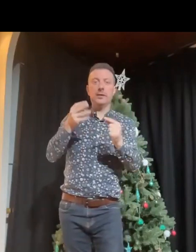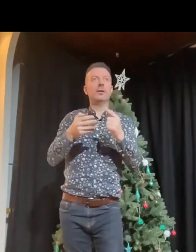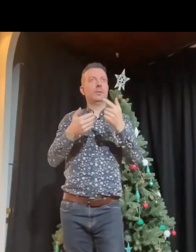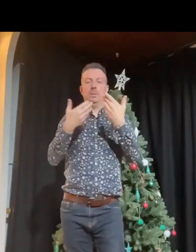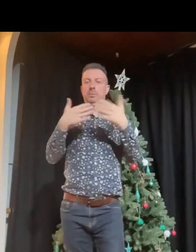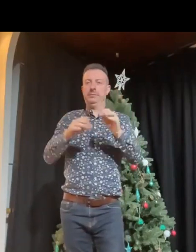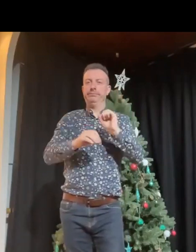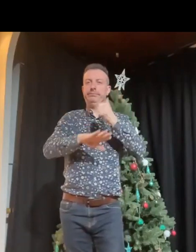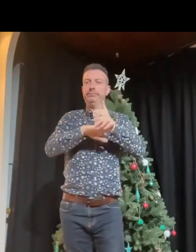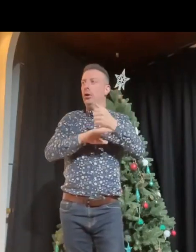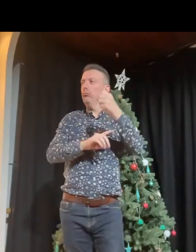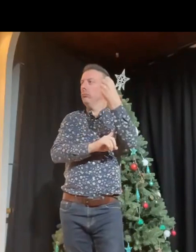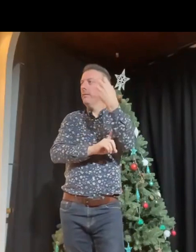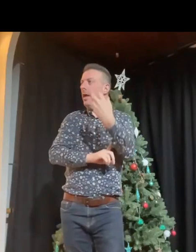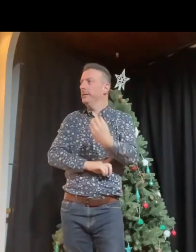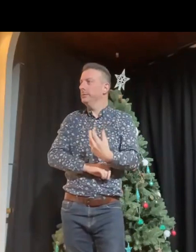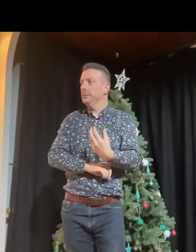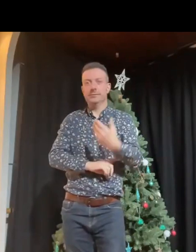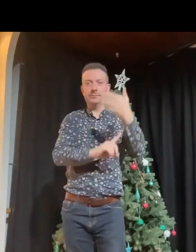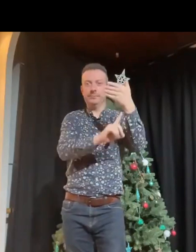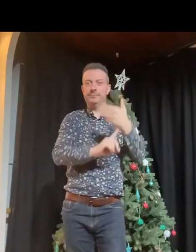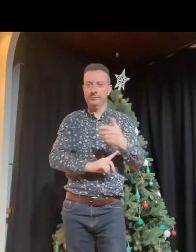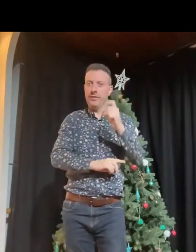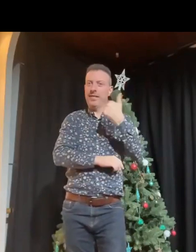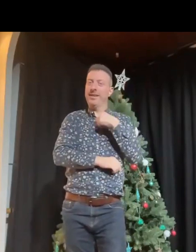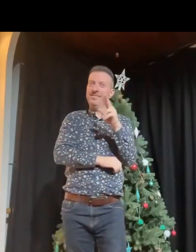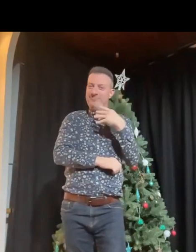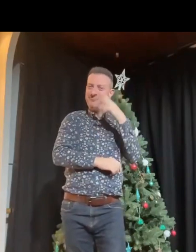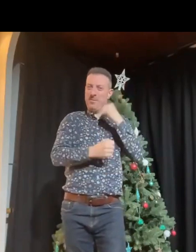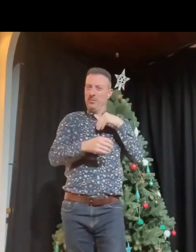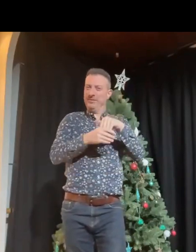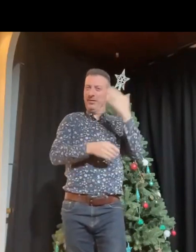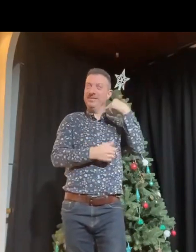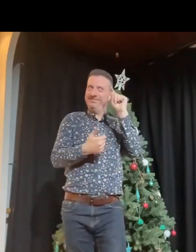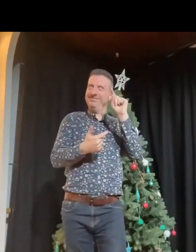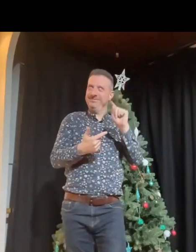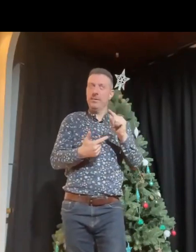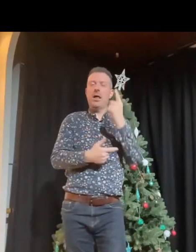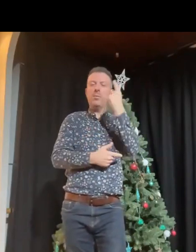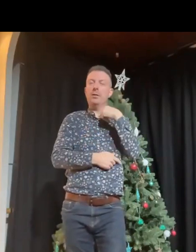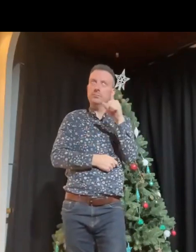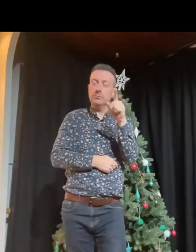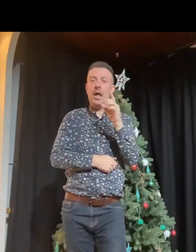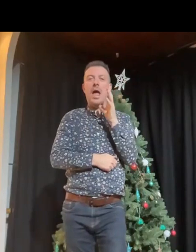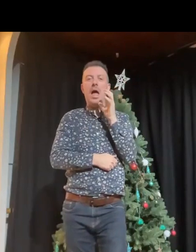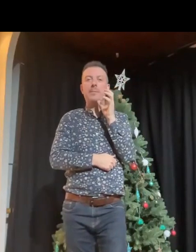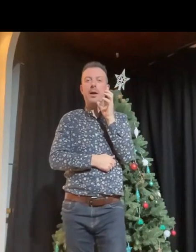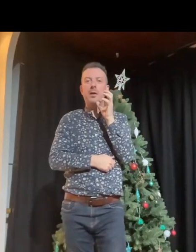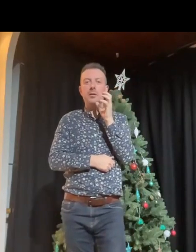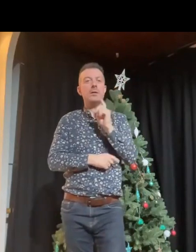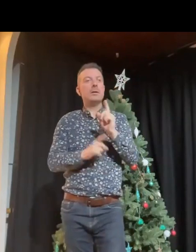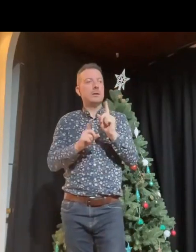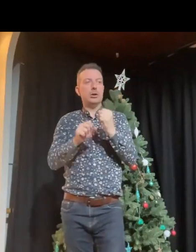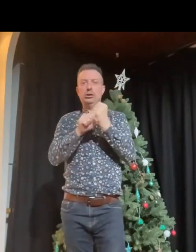Government National Plan and the steps that are in there, the actions, I noticed that you had the traffic light system there, which I